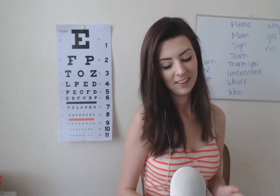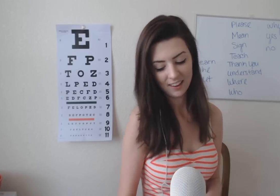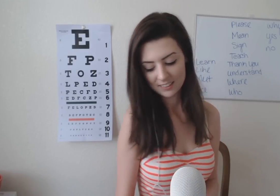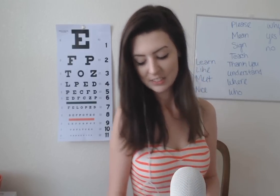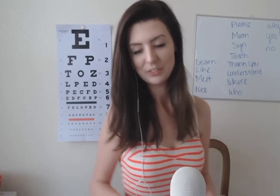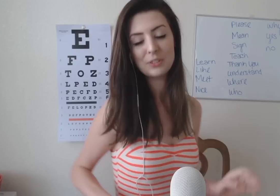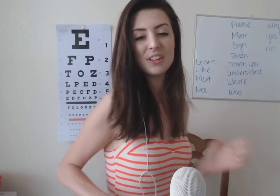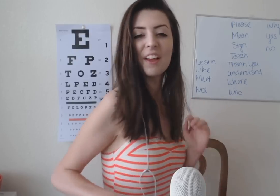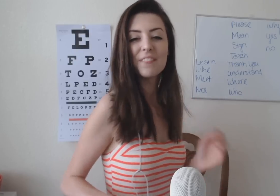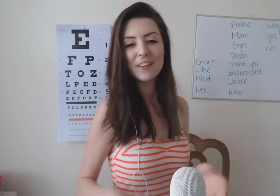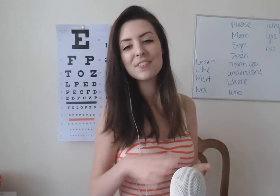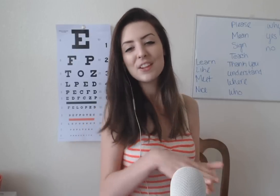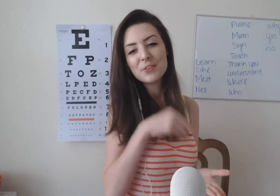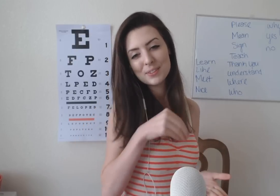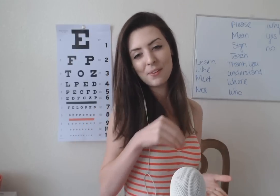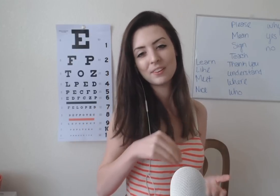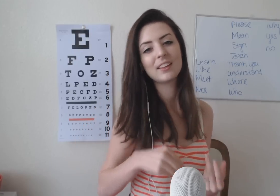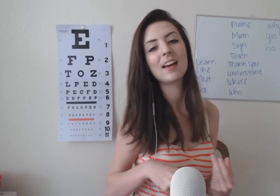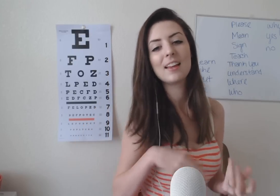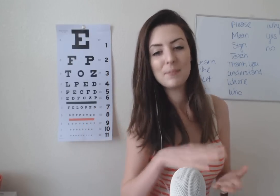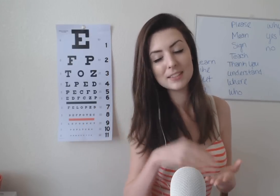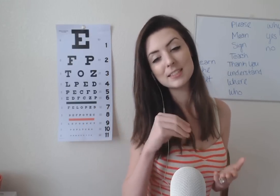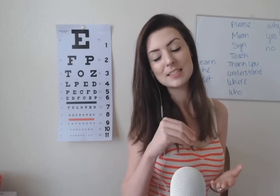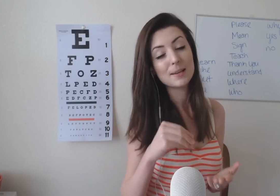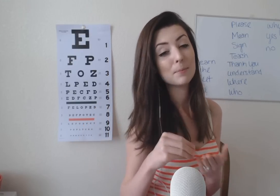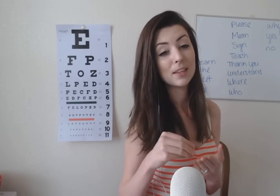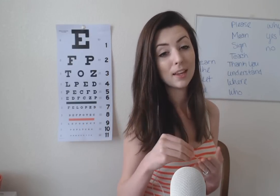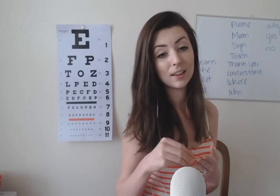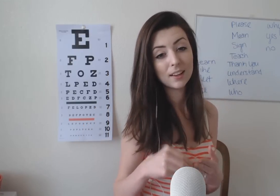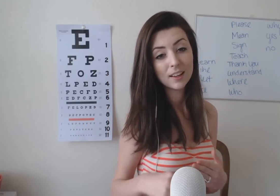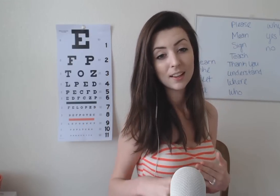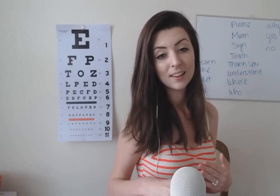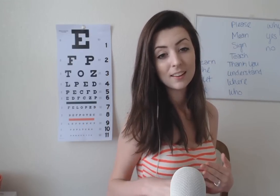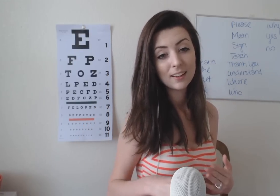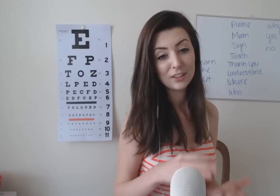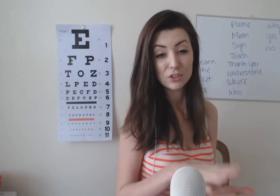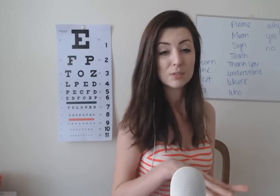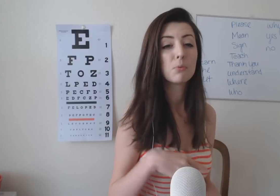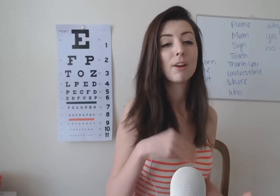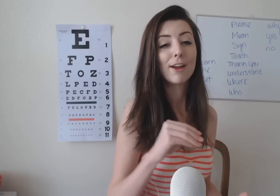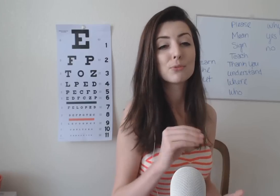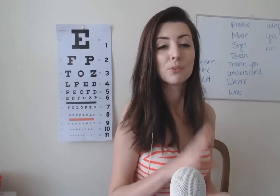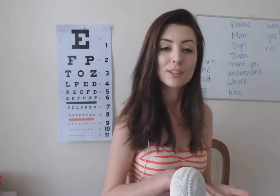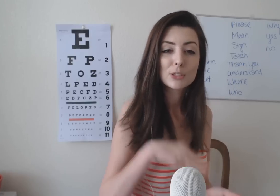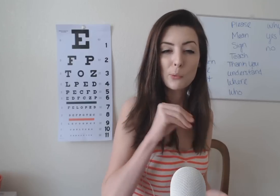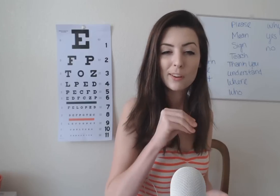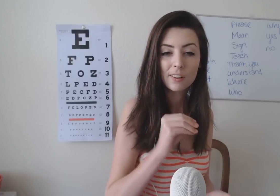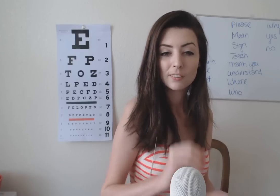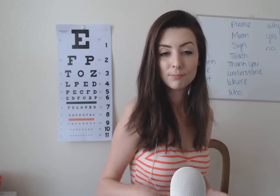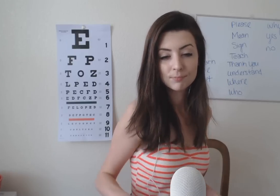Yeah. So just if they do it smaller like that, it means the same thing. It's just more casual and it's quicker.